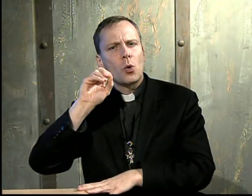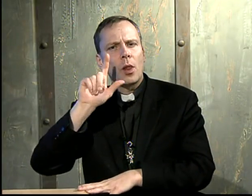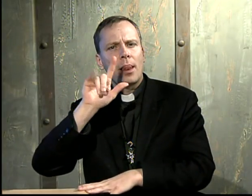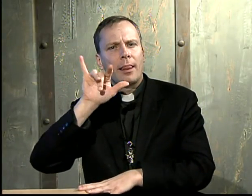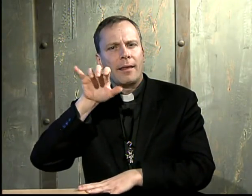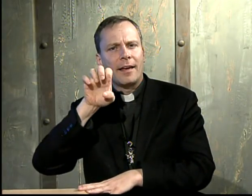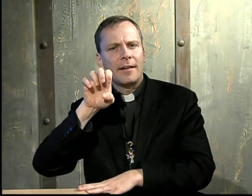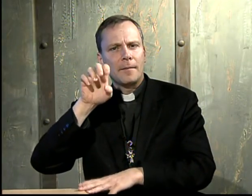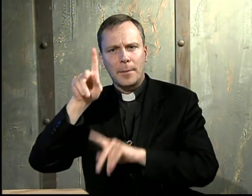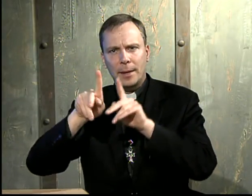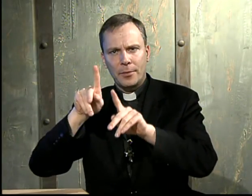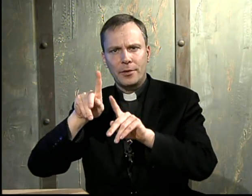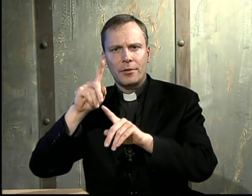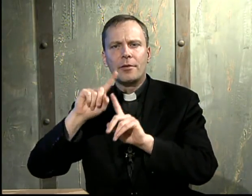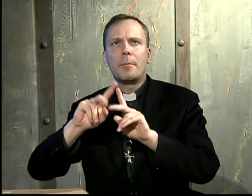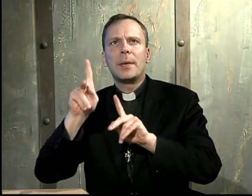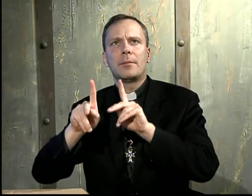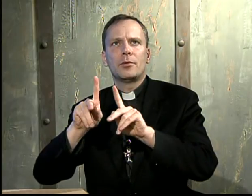really,